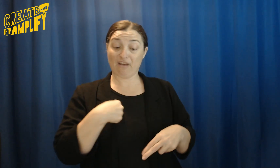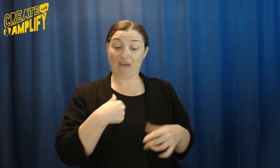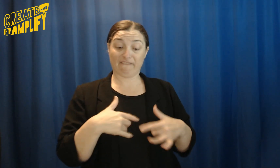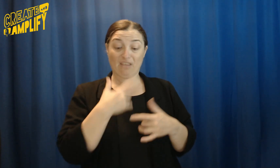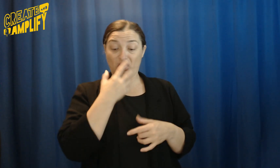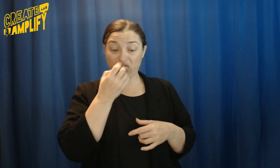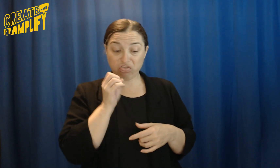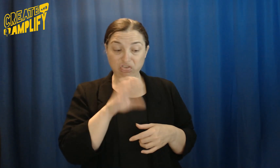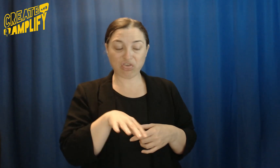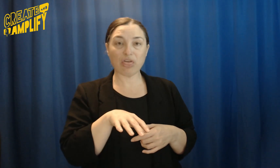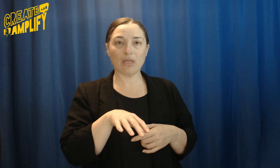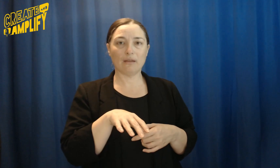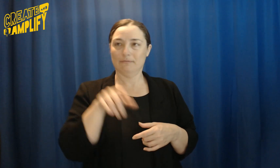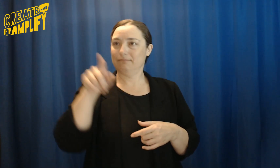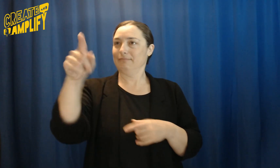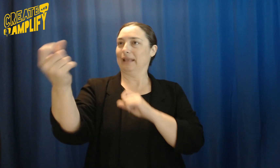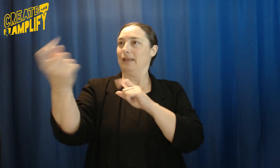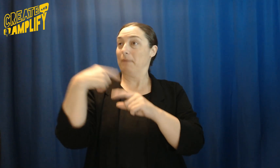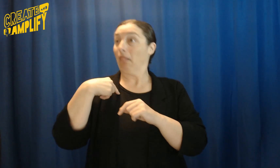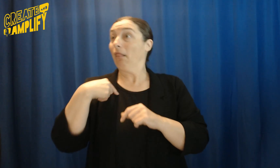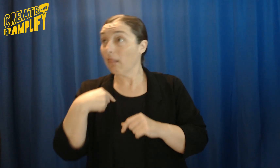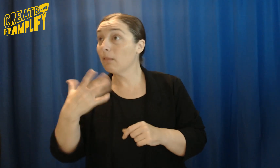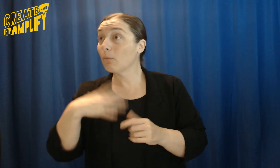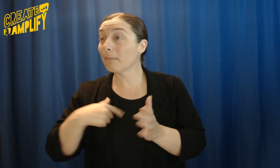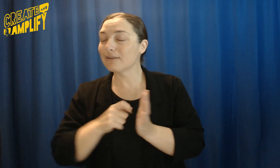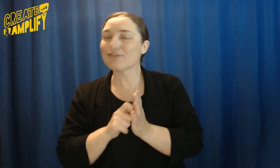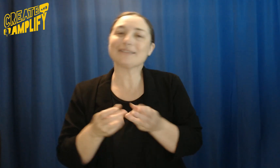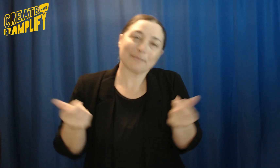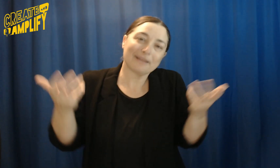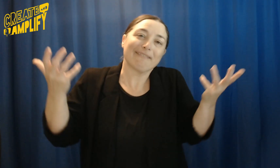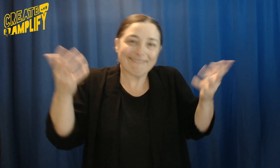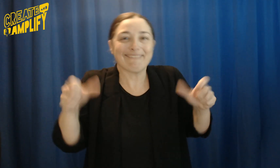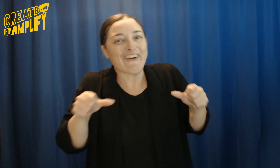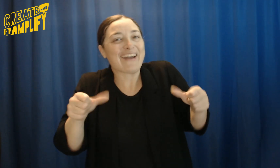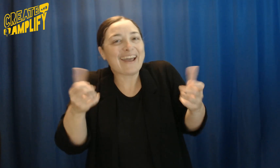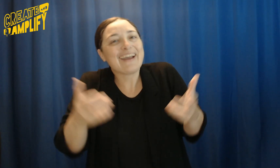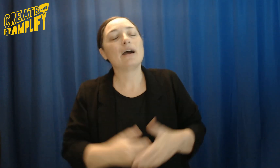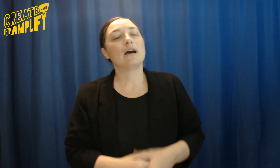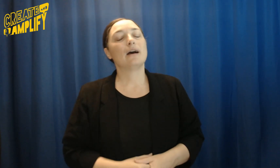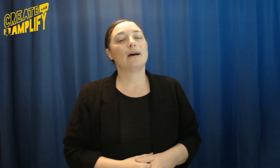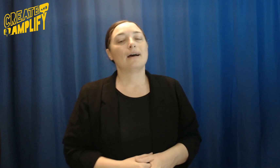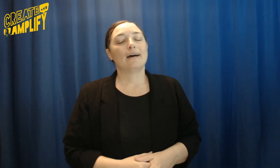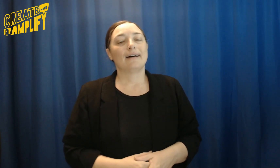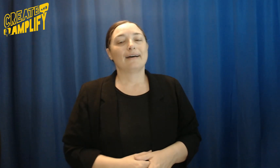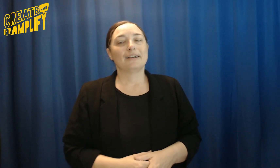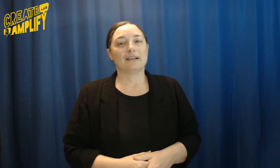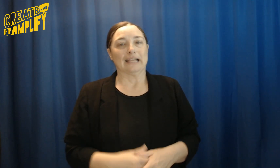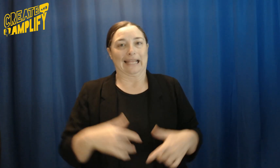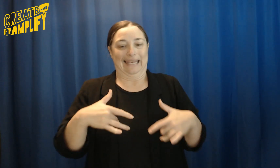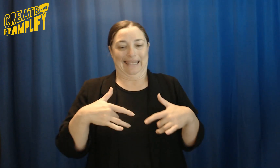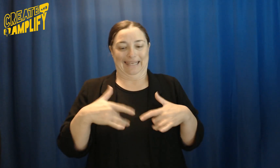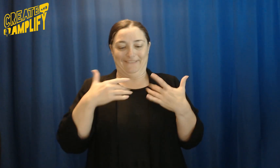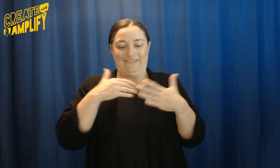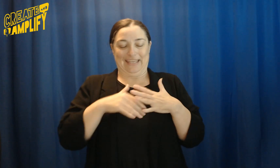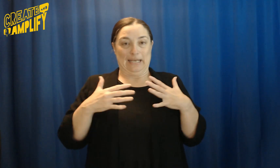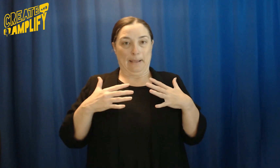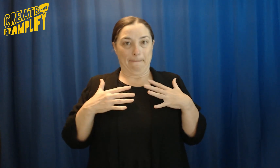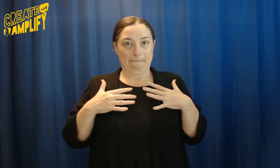an email commissioning a piece, and I go, oh, okay, all right. I mean, living in a body that has pain that